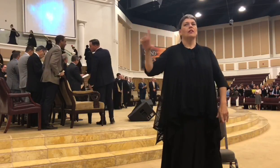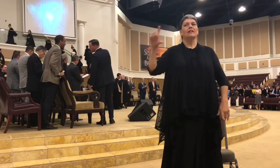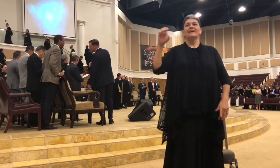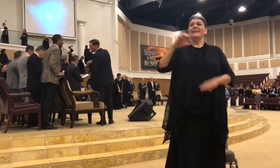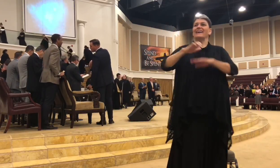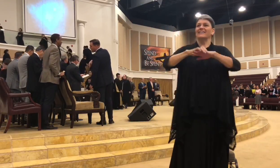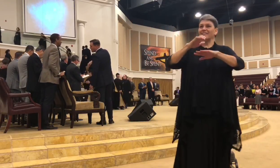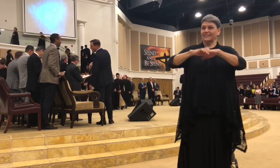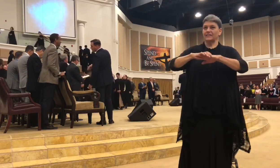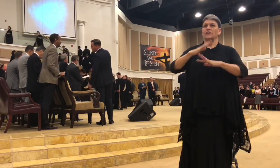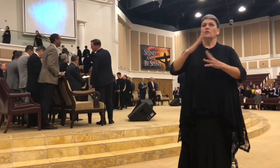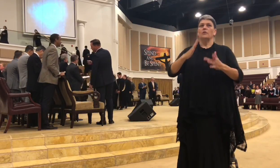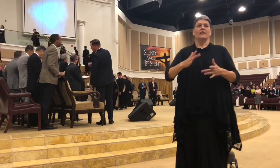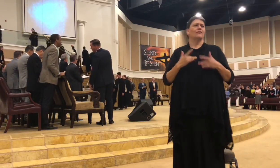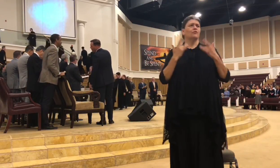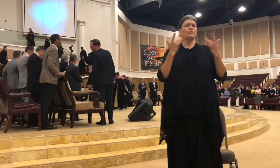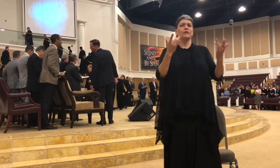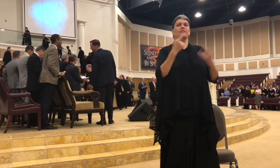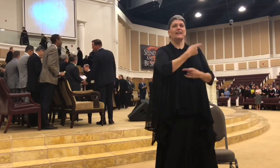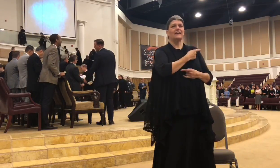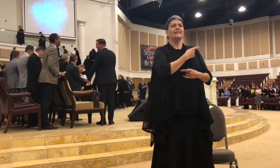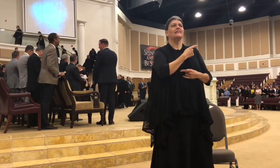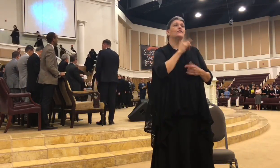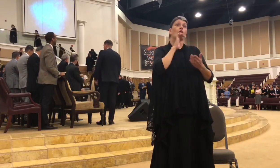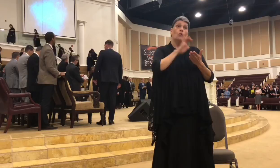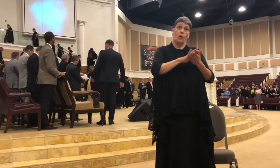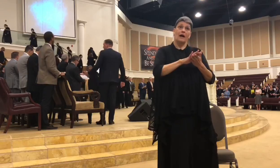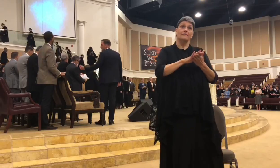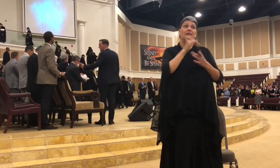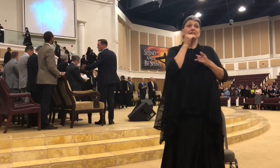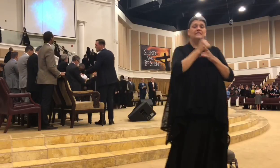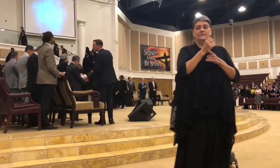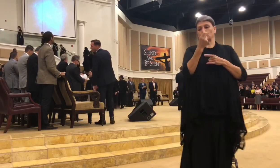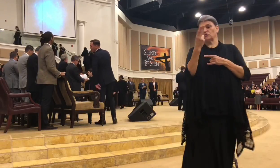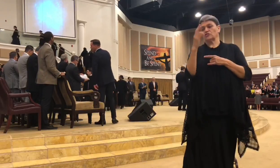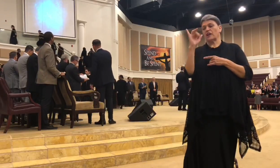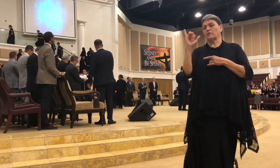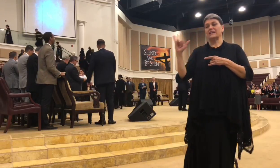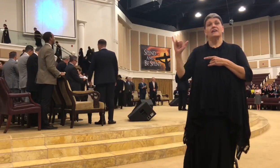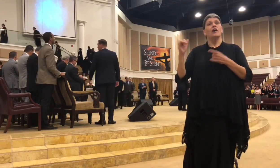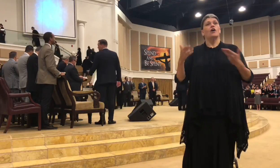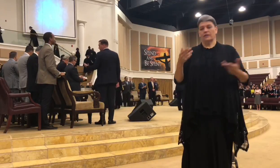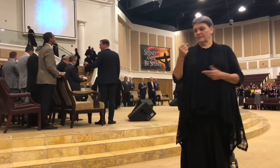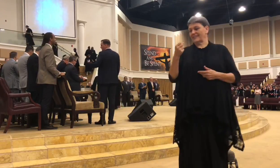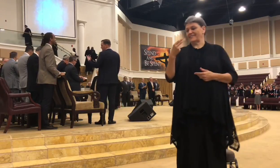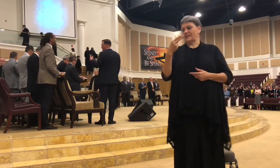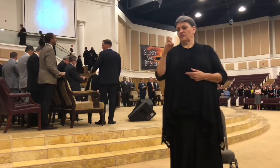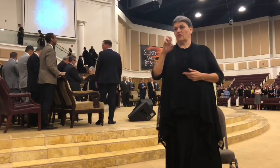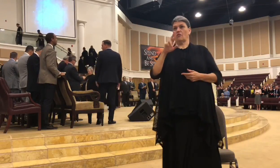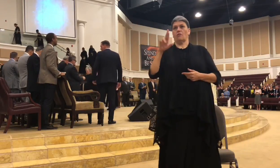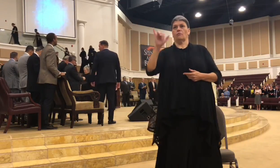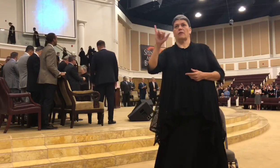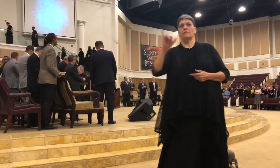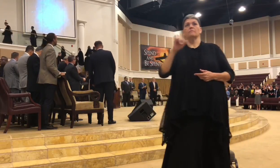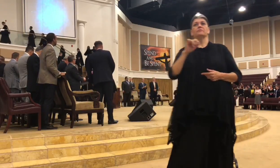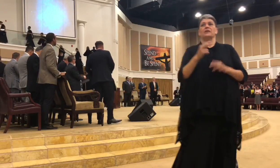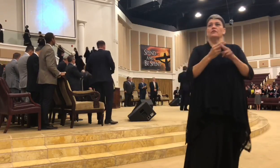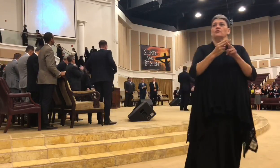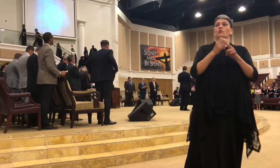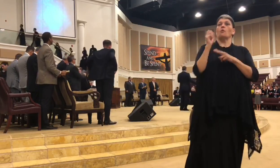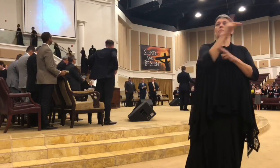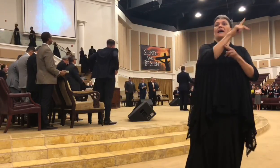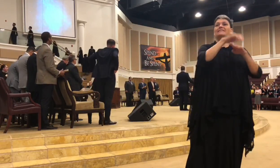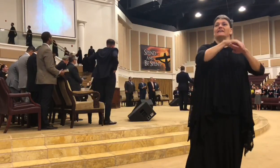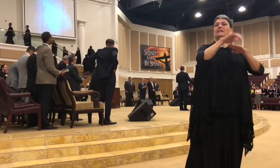Amen. We are delighted he and his lovely wife, Sister Sherry, are here. And they are soon going back to